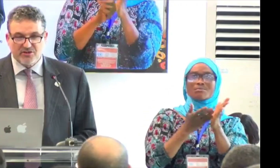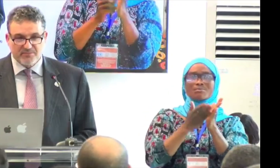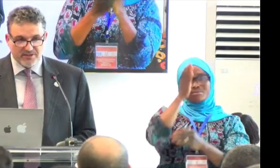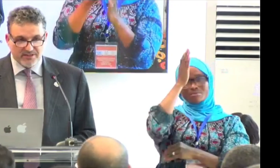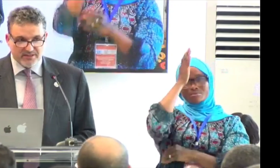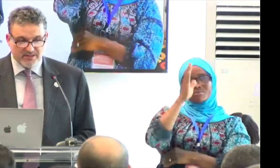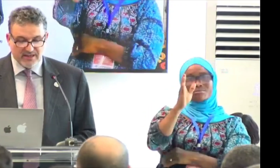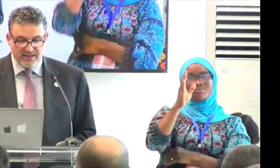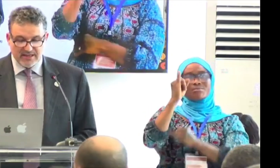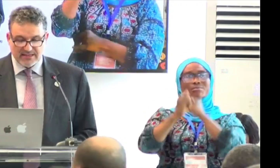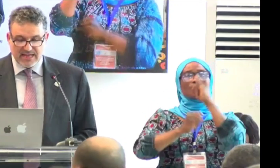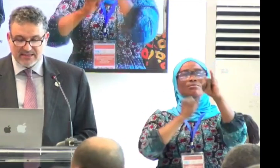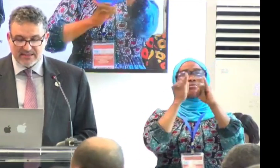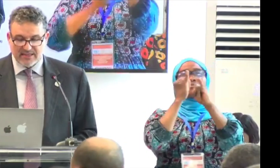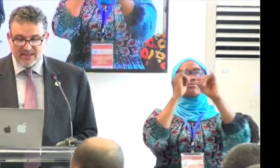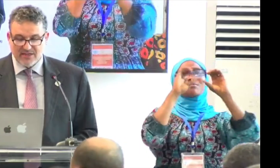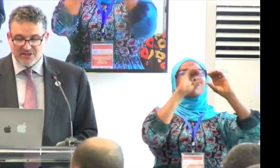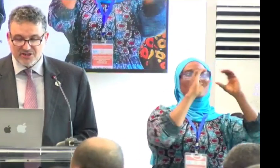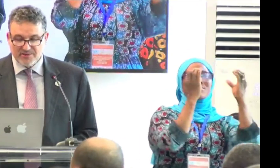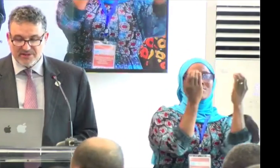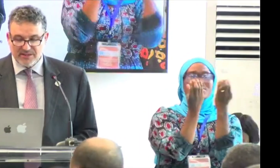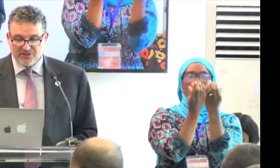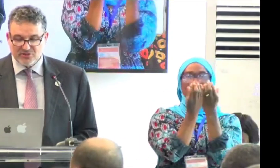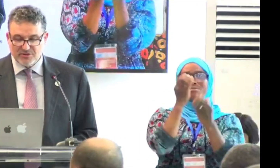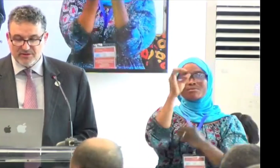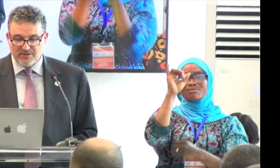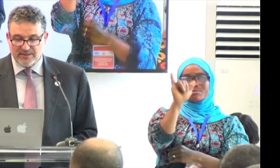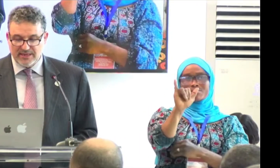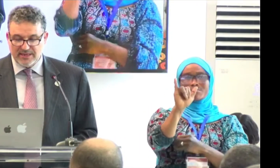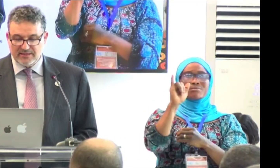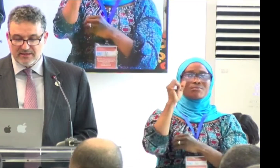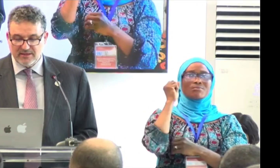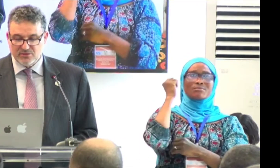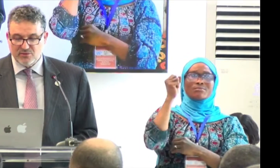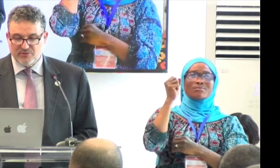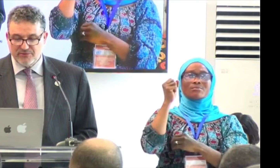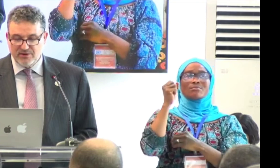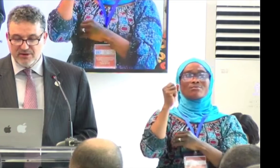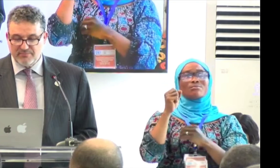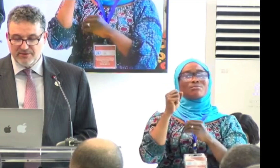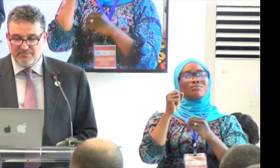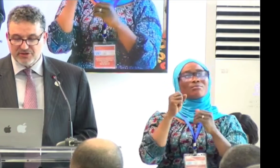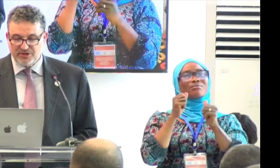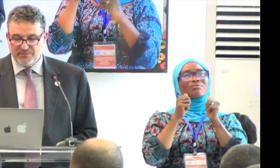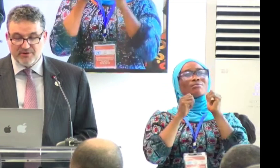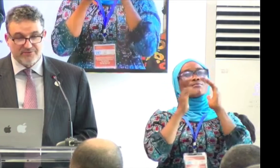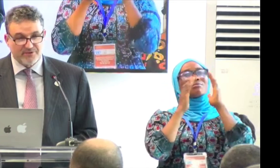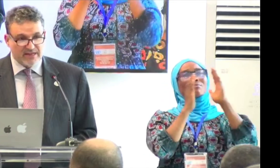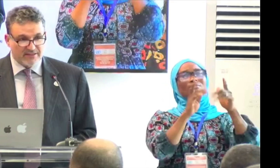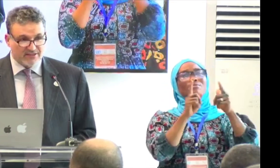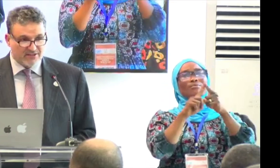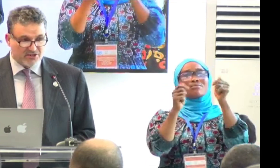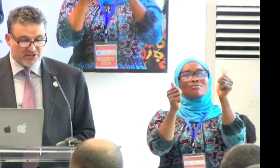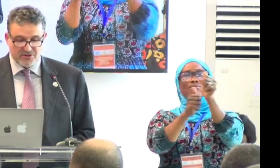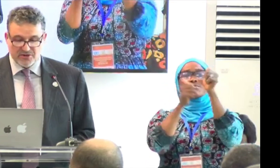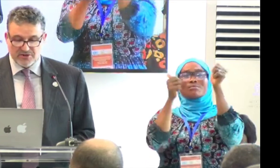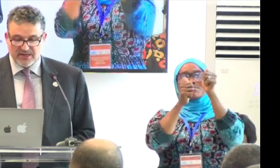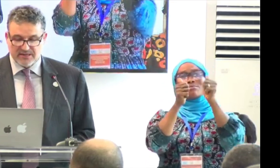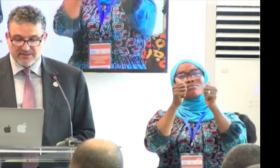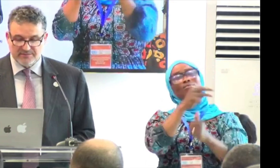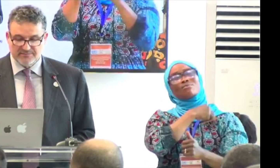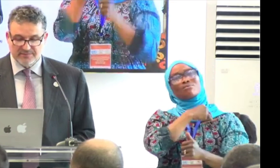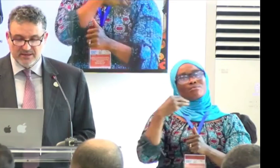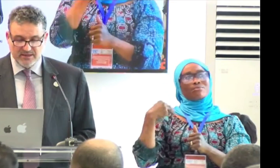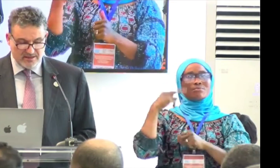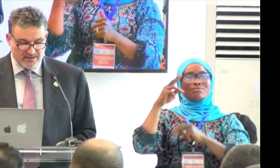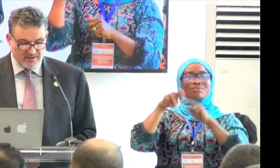international community that legitimately should lead to full membership of the United Nations Security Council.